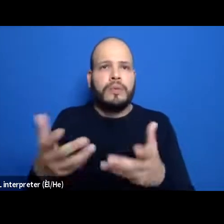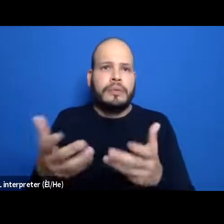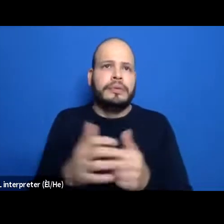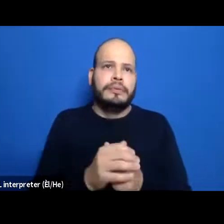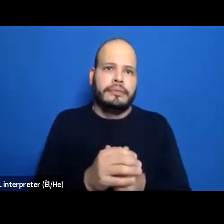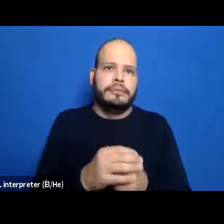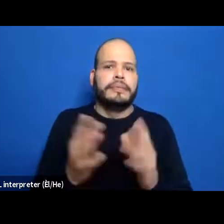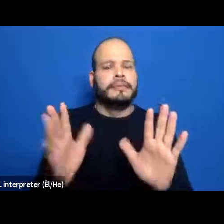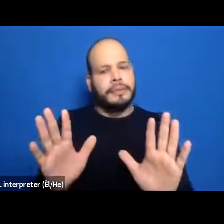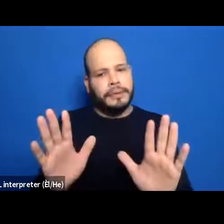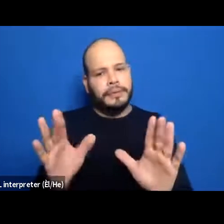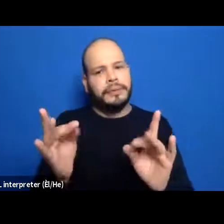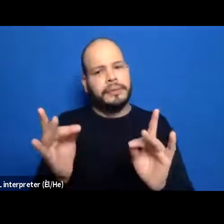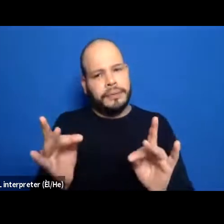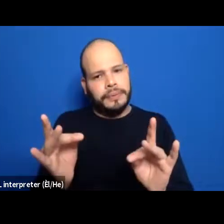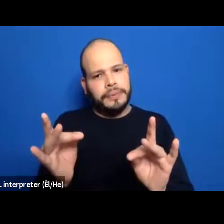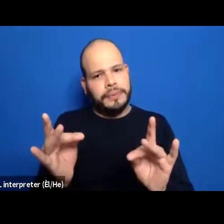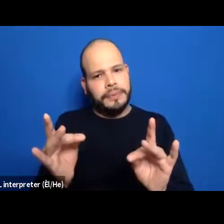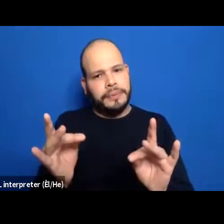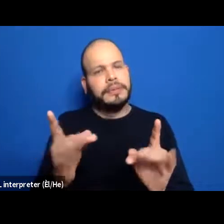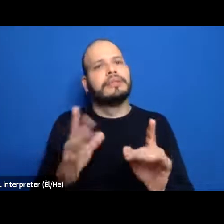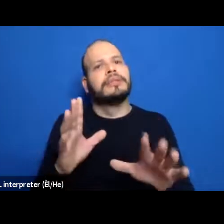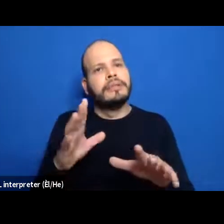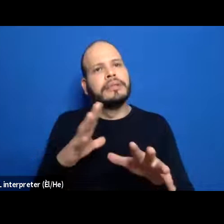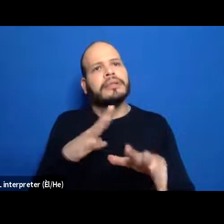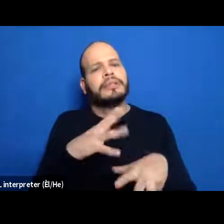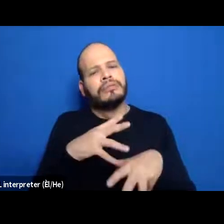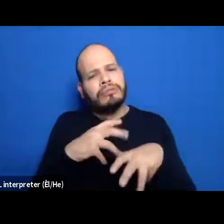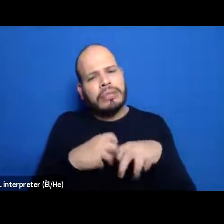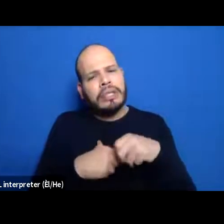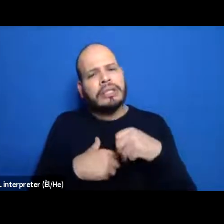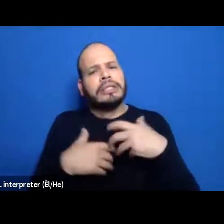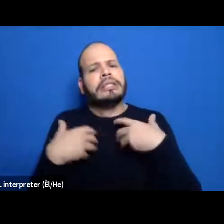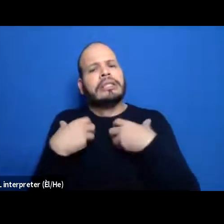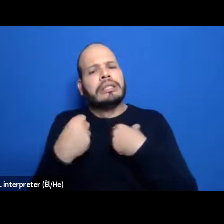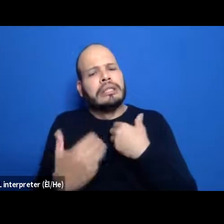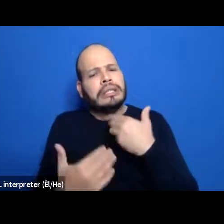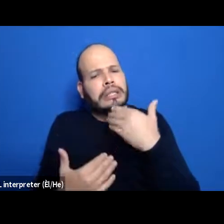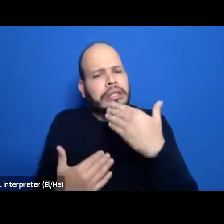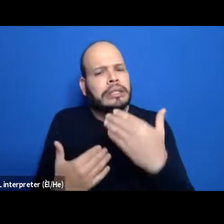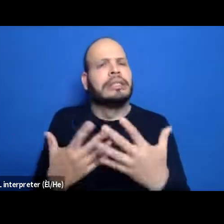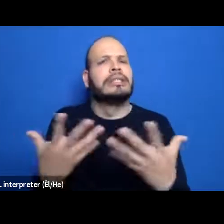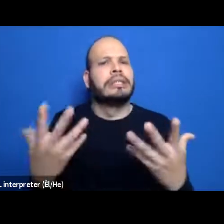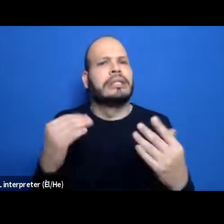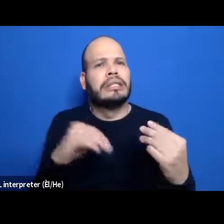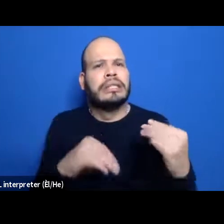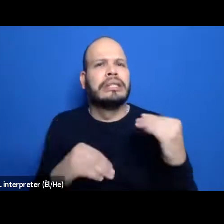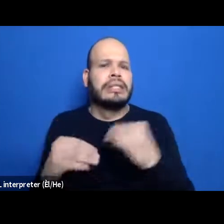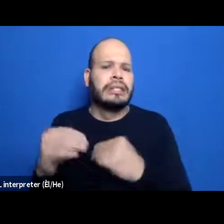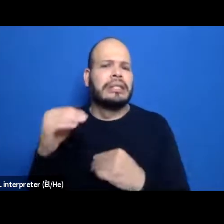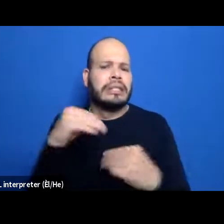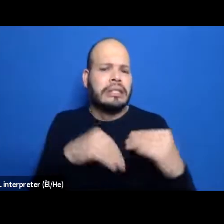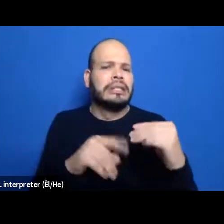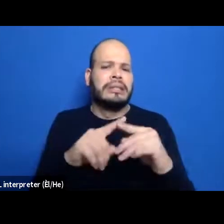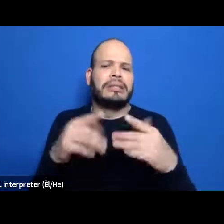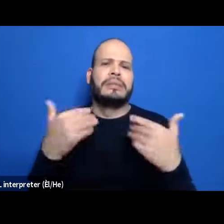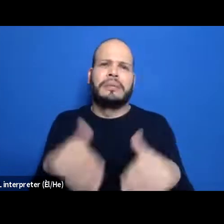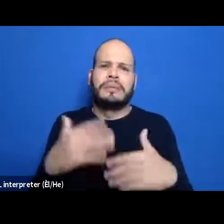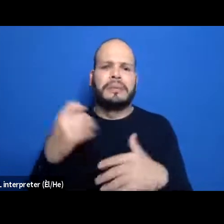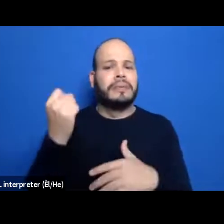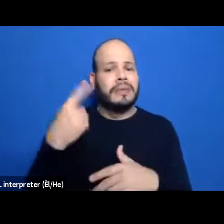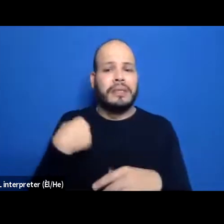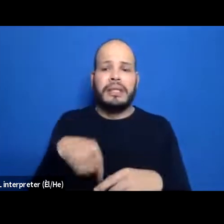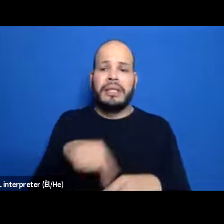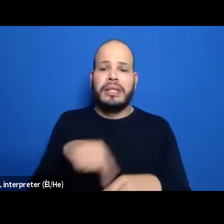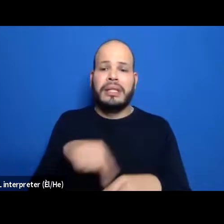important when we are addressing the arms of the state. because we live in the wealthiest country